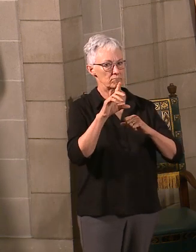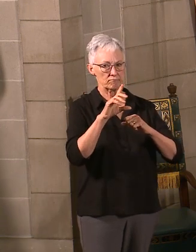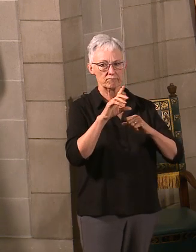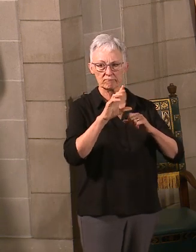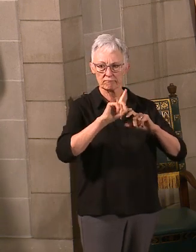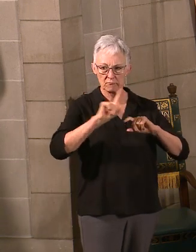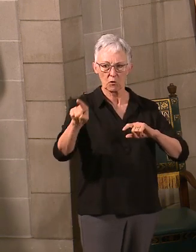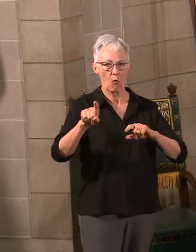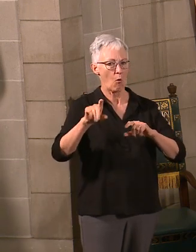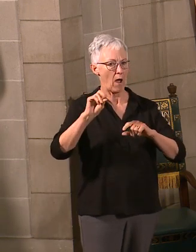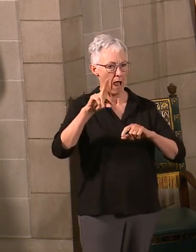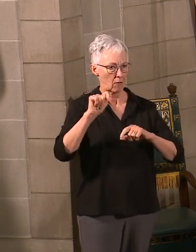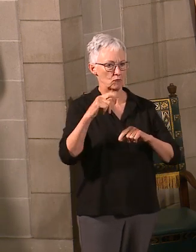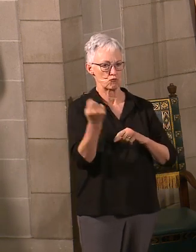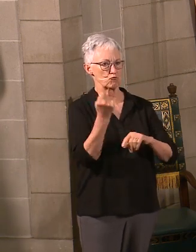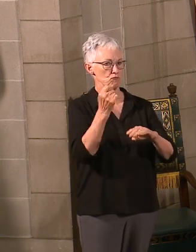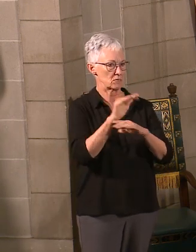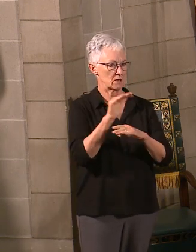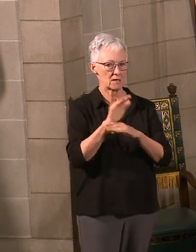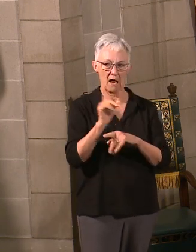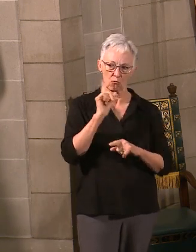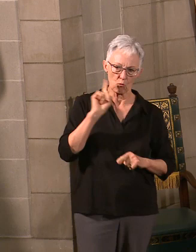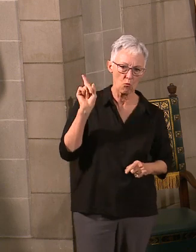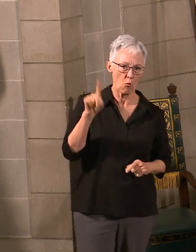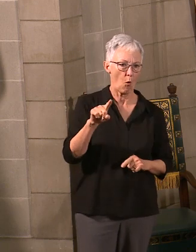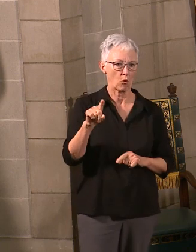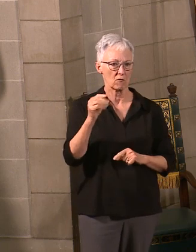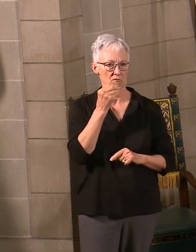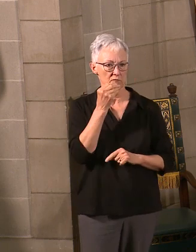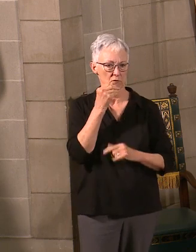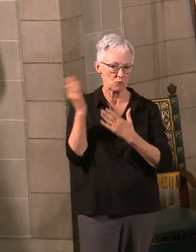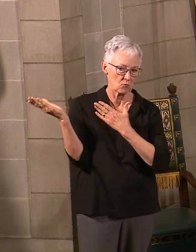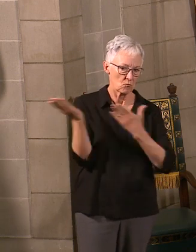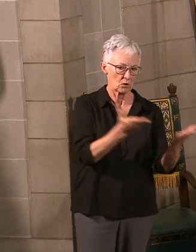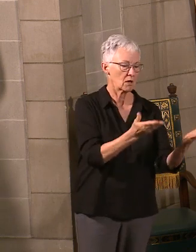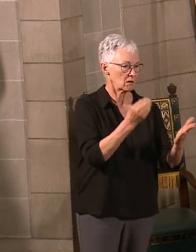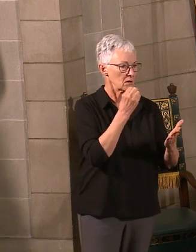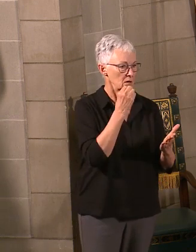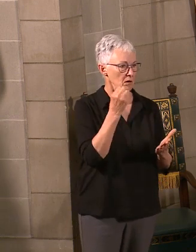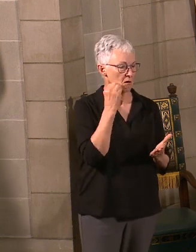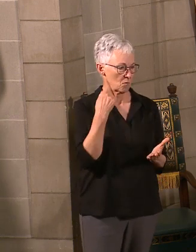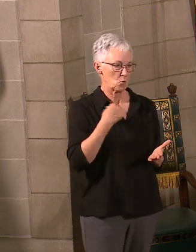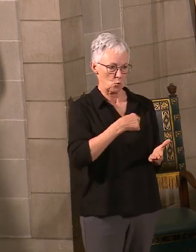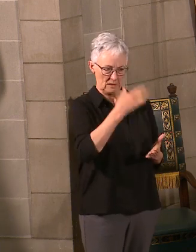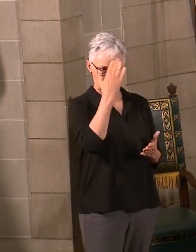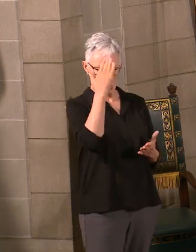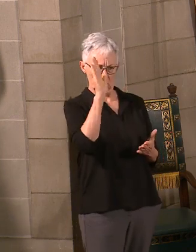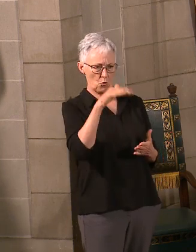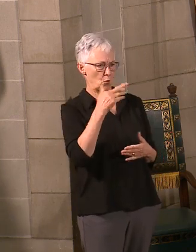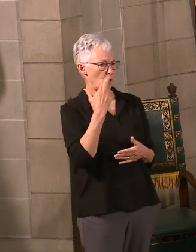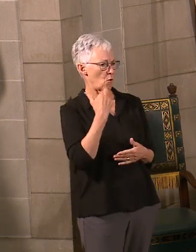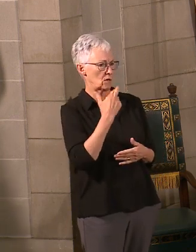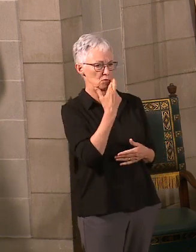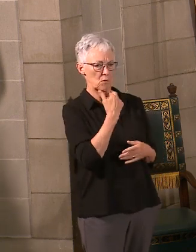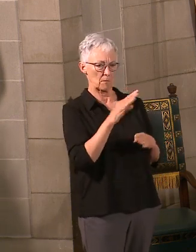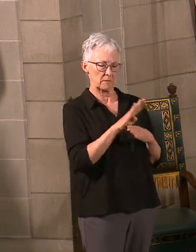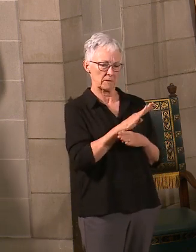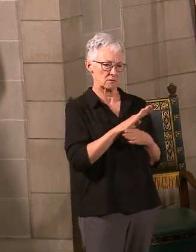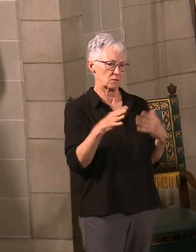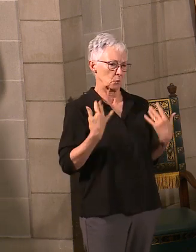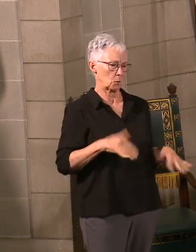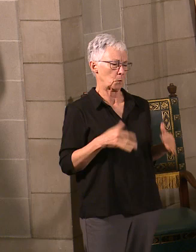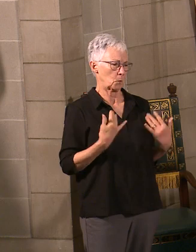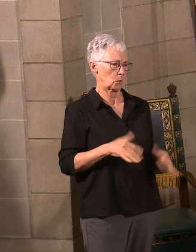restaurant industry. If you look at the people who are applying for unemployment, we know that the restaurant industry has been dramatically impacted by